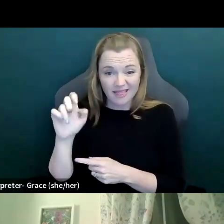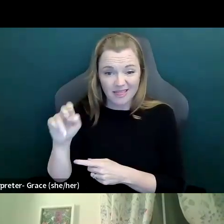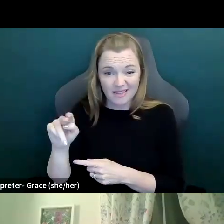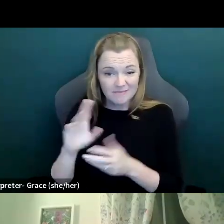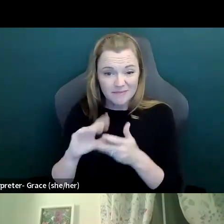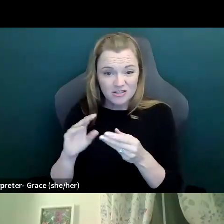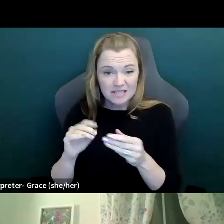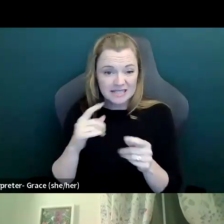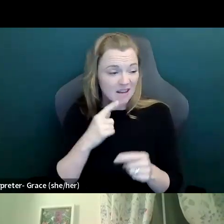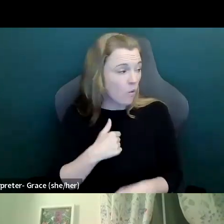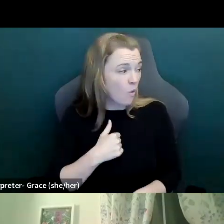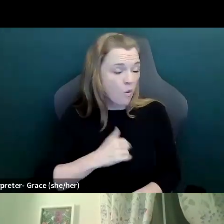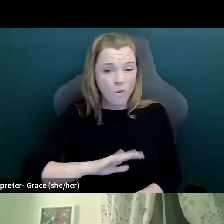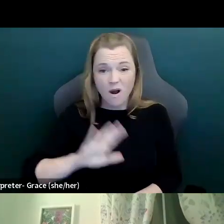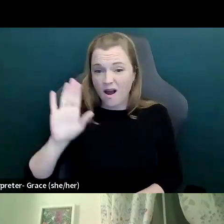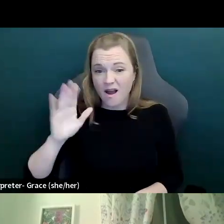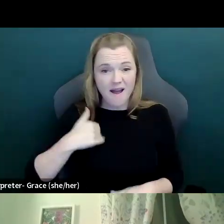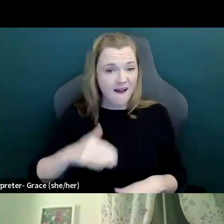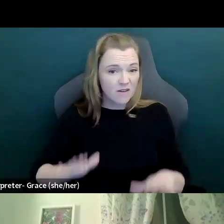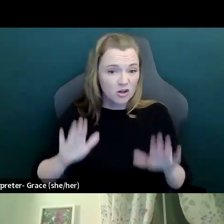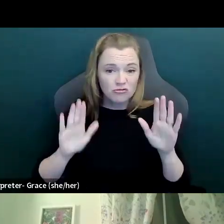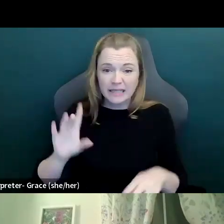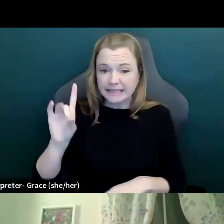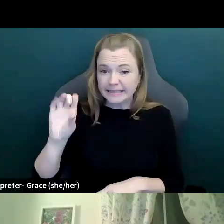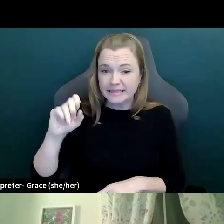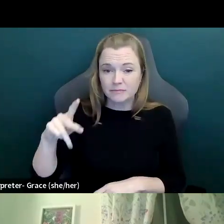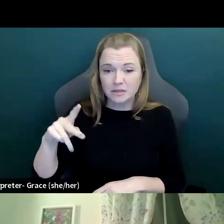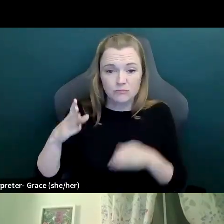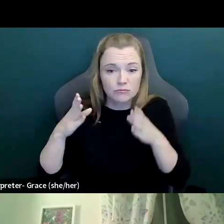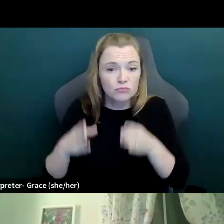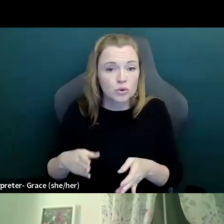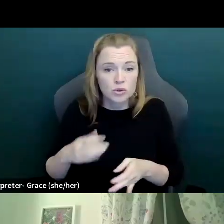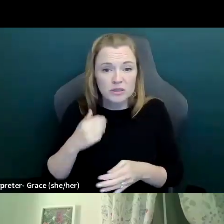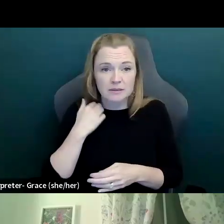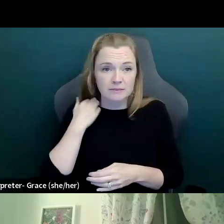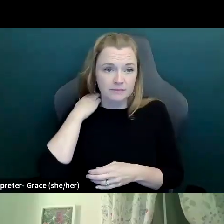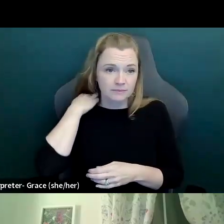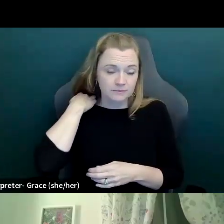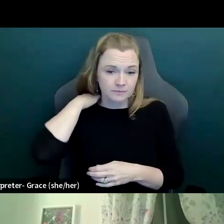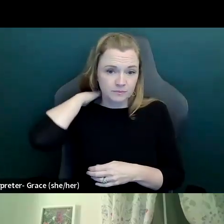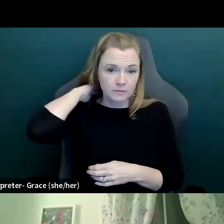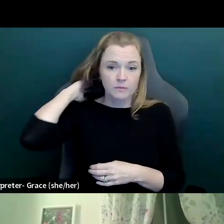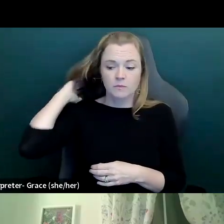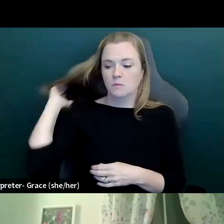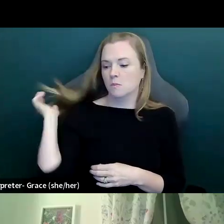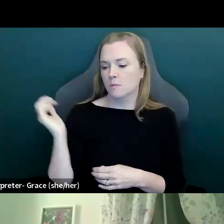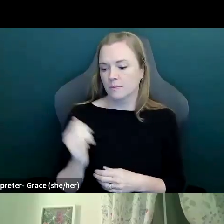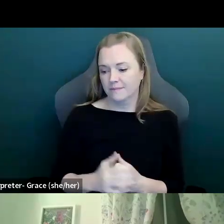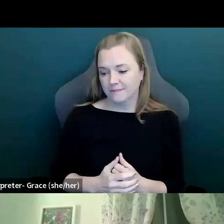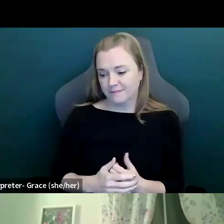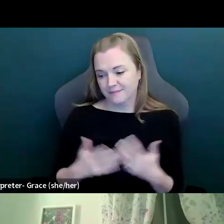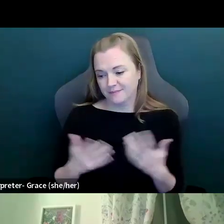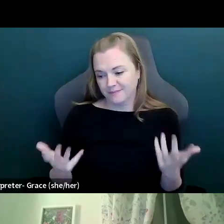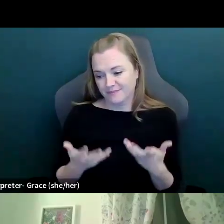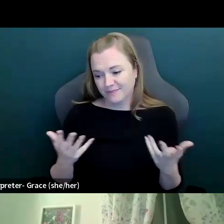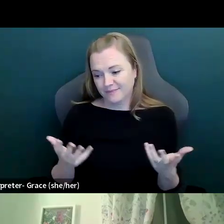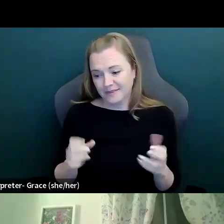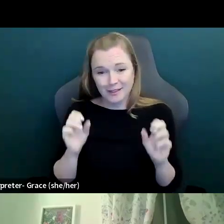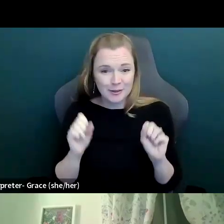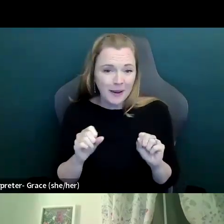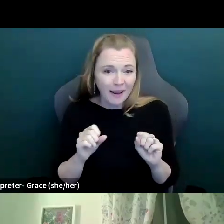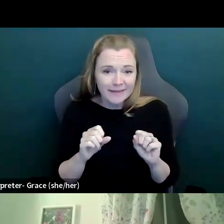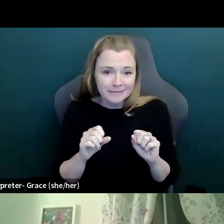great DSP, direct support person, you know, so basically you can, you know, you could ask